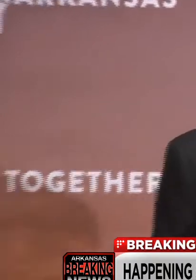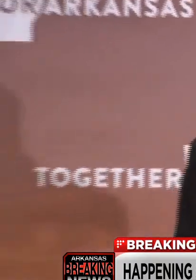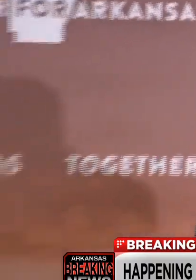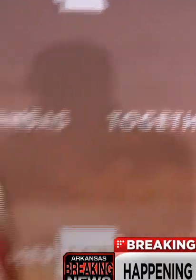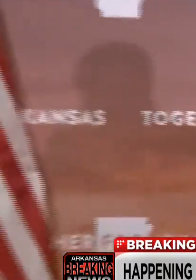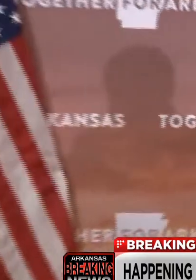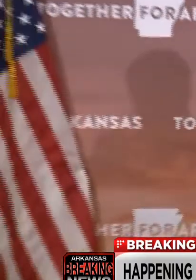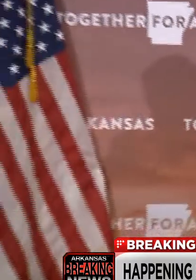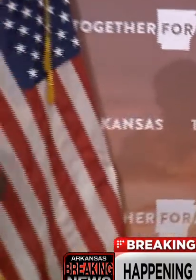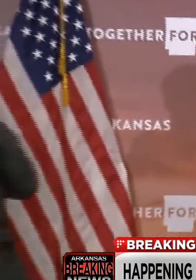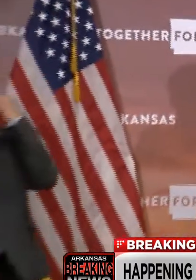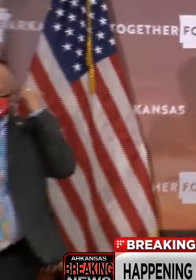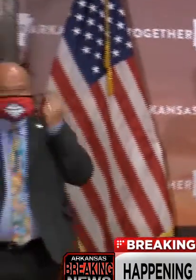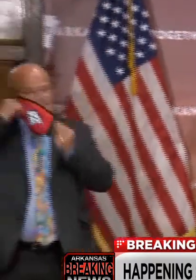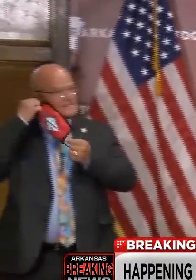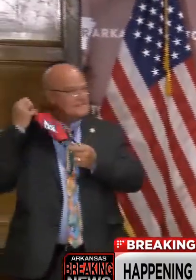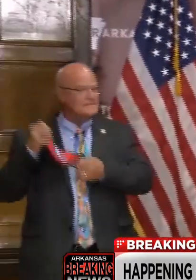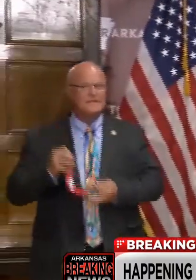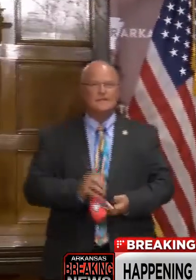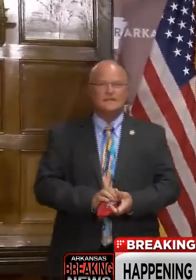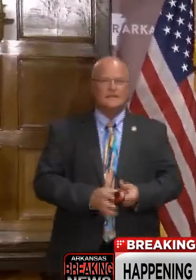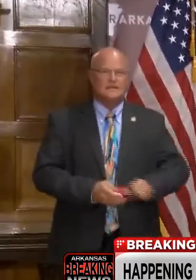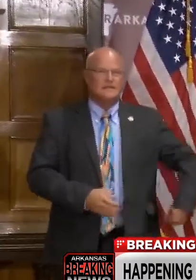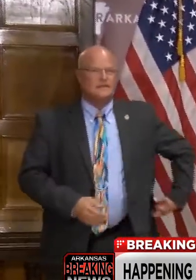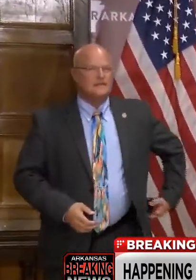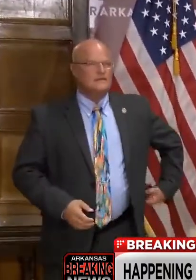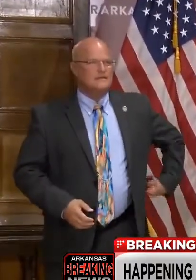Head and tune in to the governor.